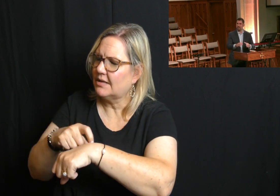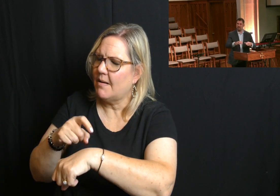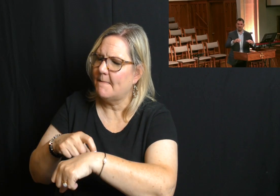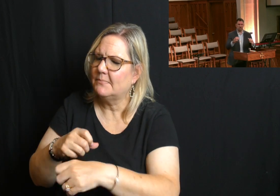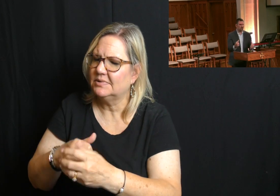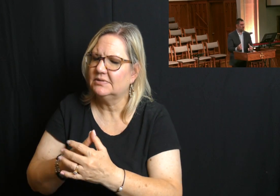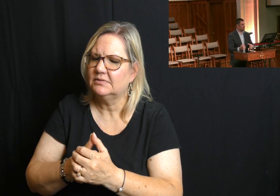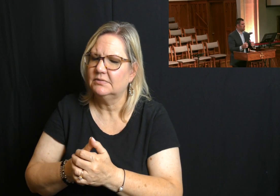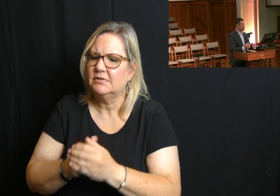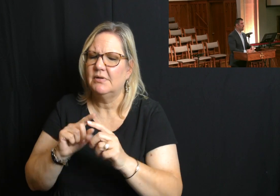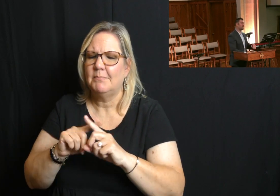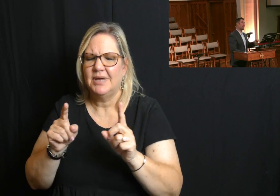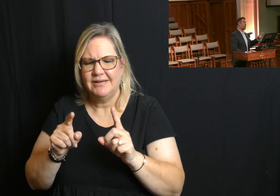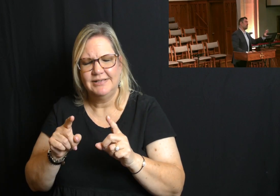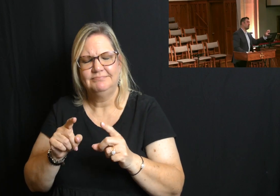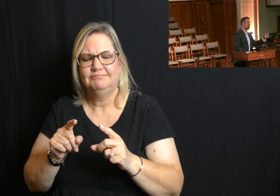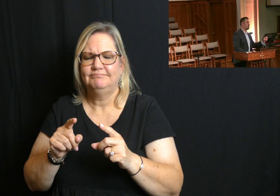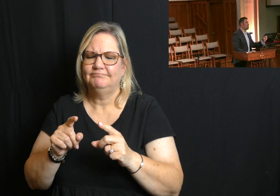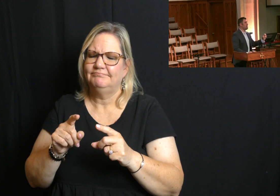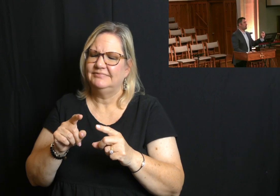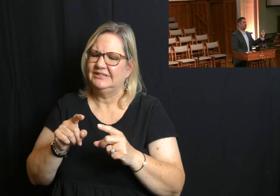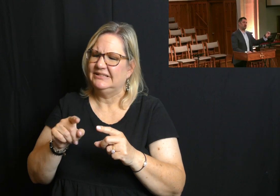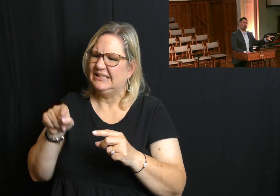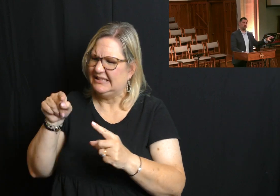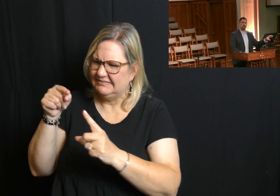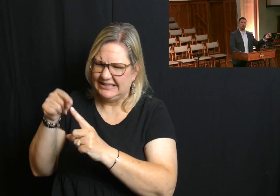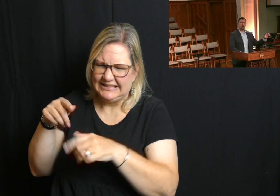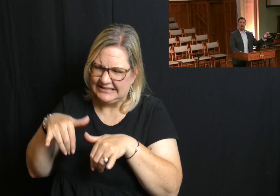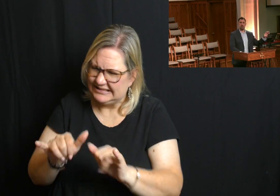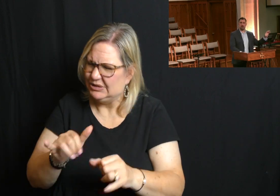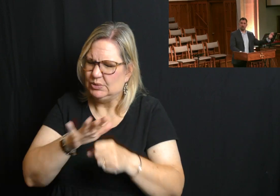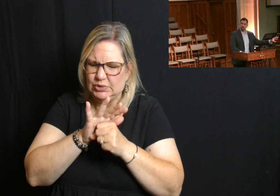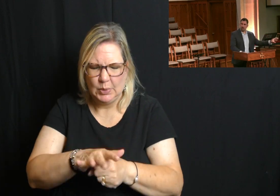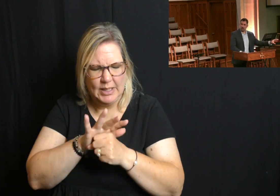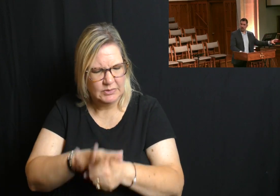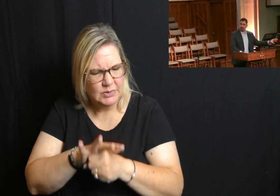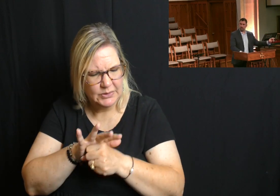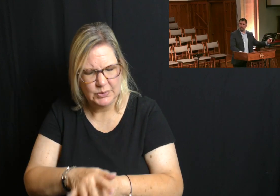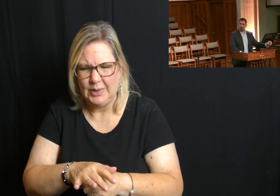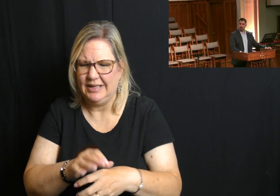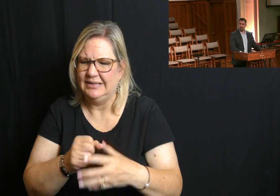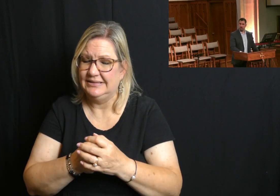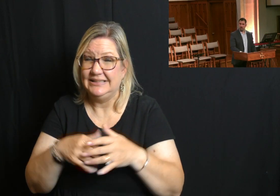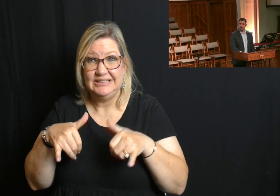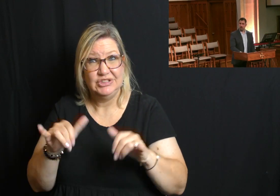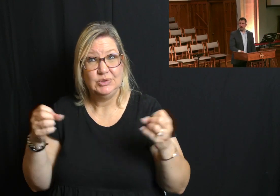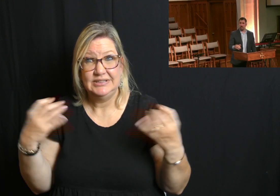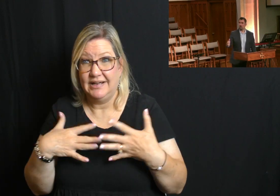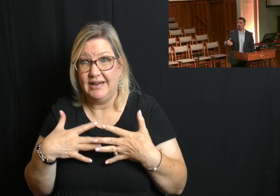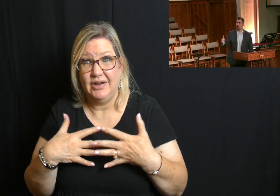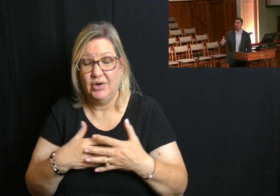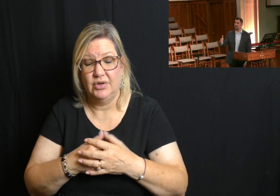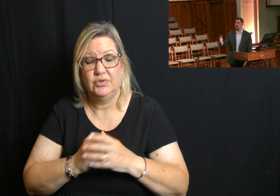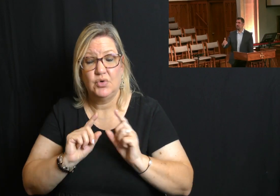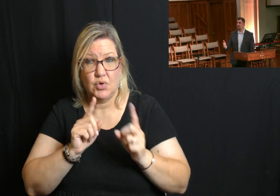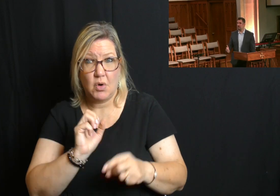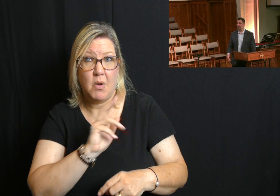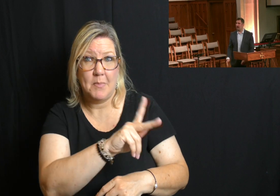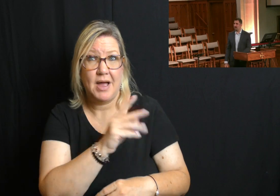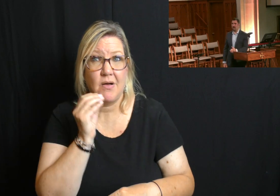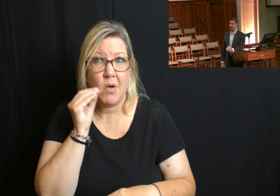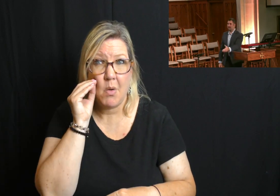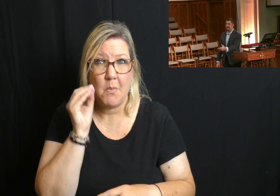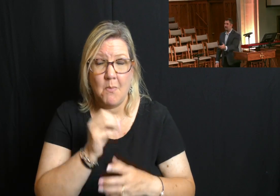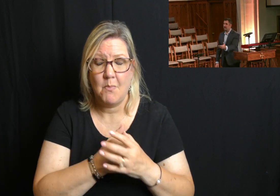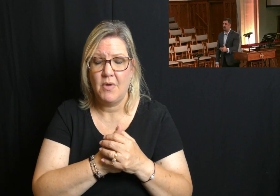mind, this distress that's been growing. It's like, I want to go home, but if I do, I might lose my life. And then through all this, he's dealing with